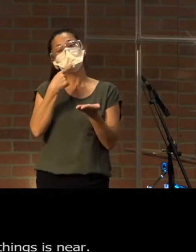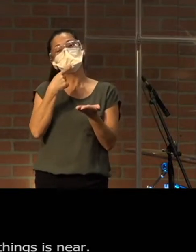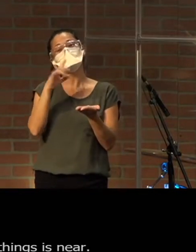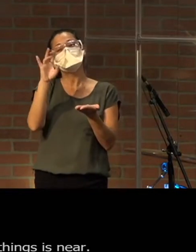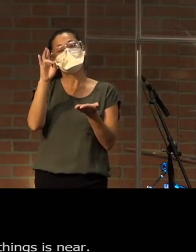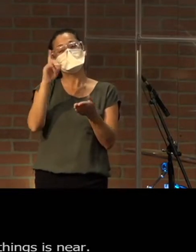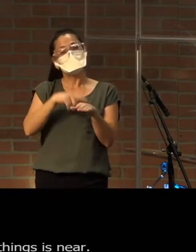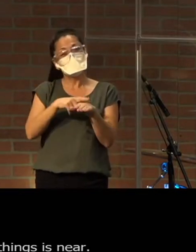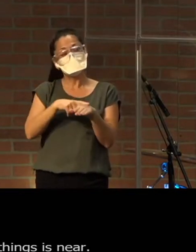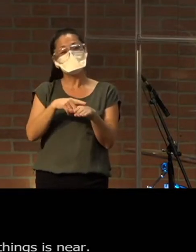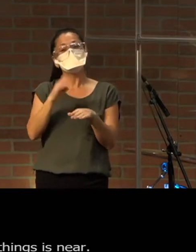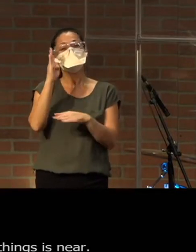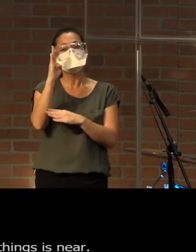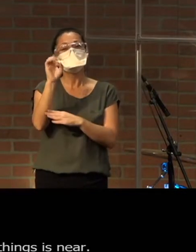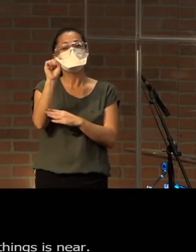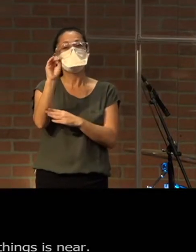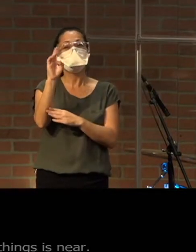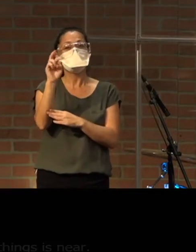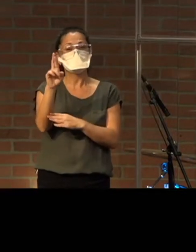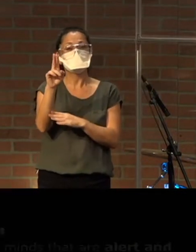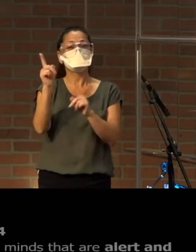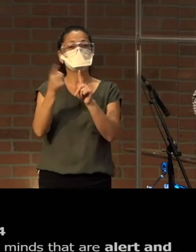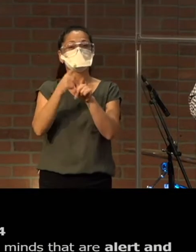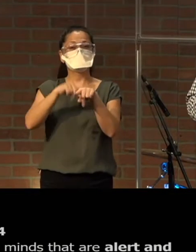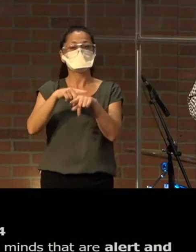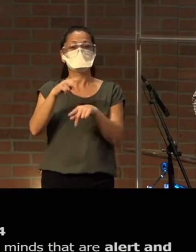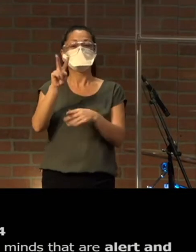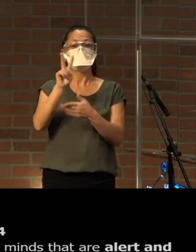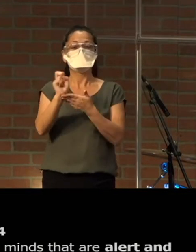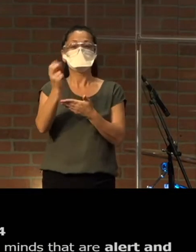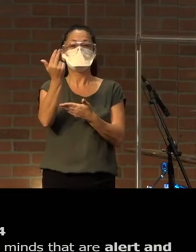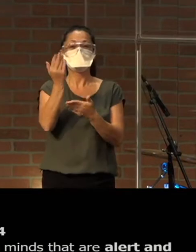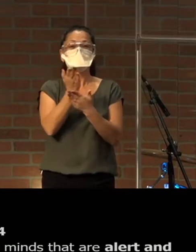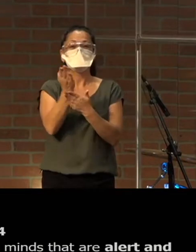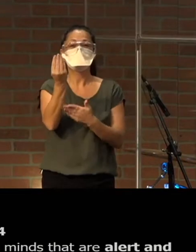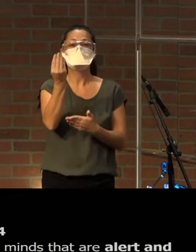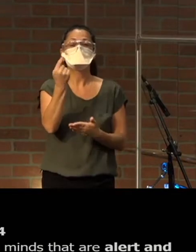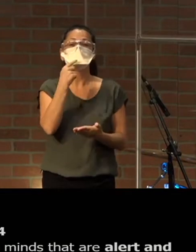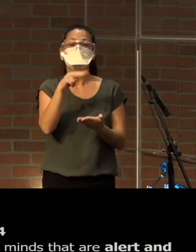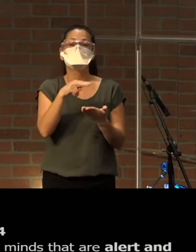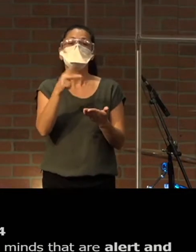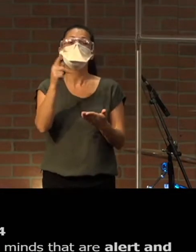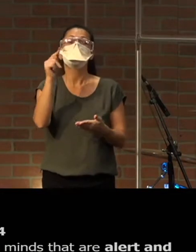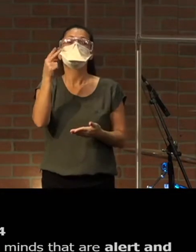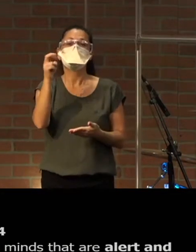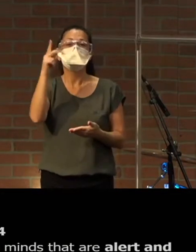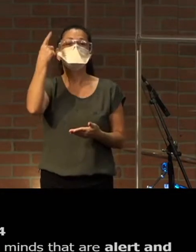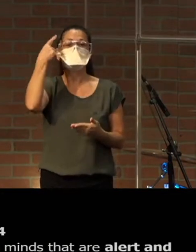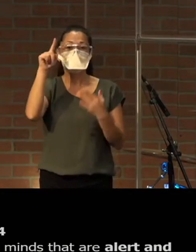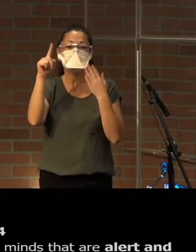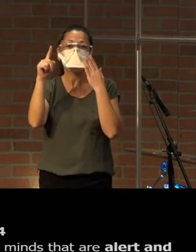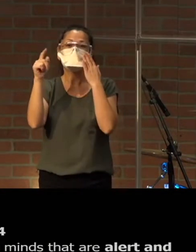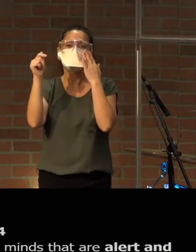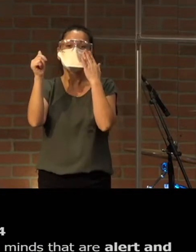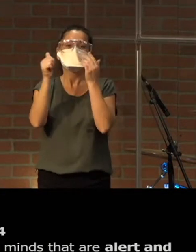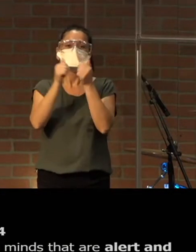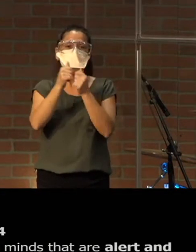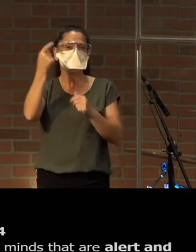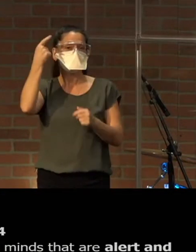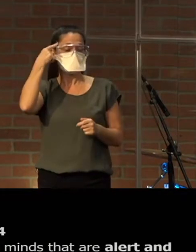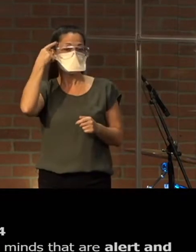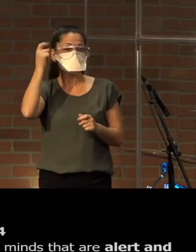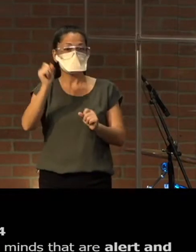in chapter 1. Verses 13 through 14 read, therefore, with minds that are alert